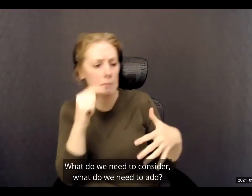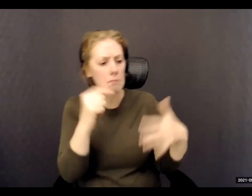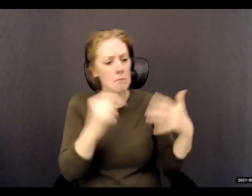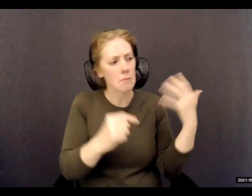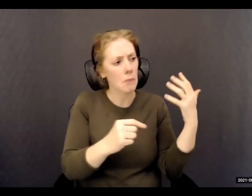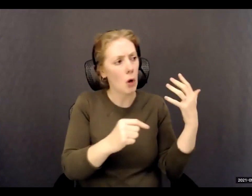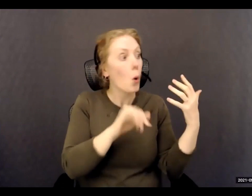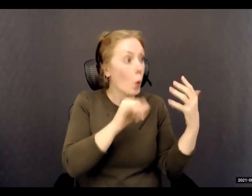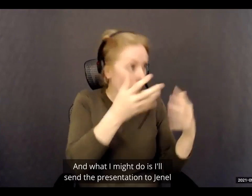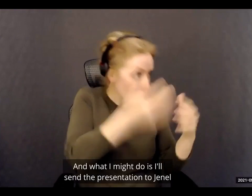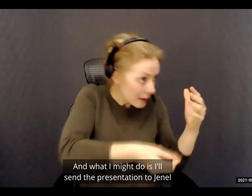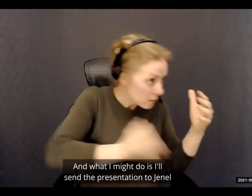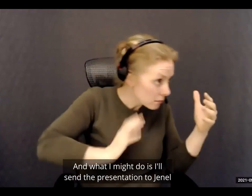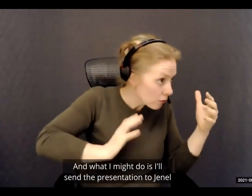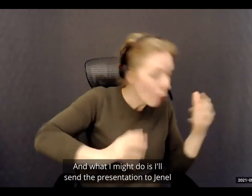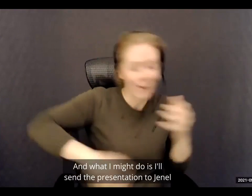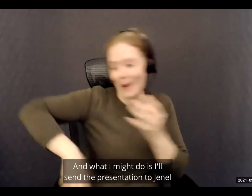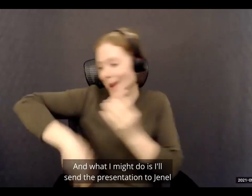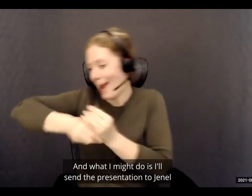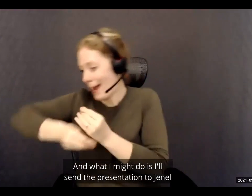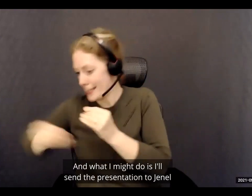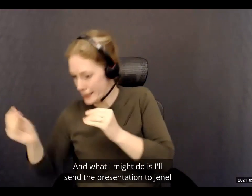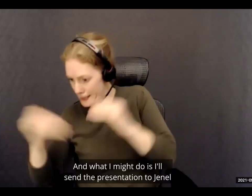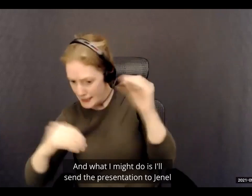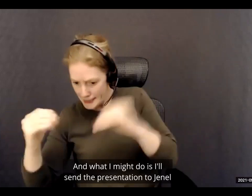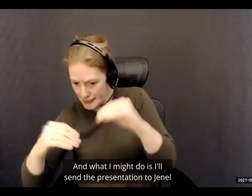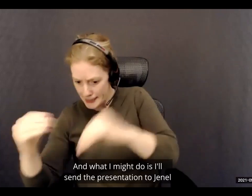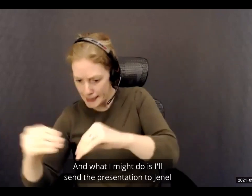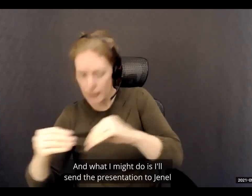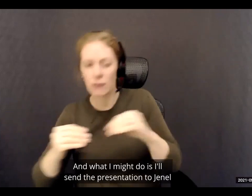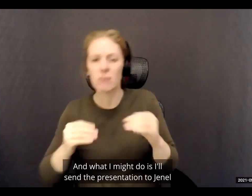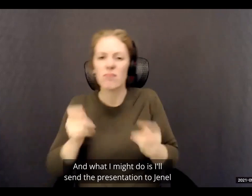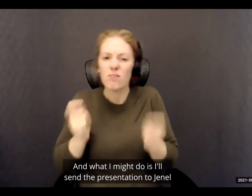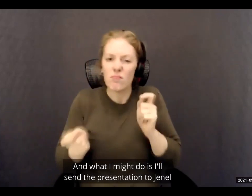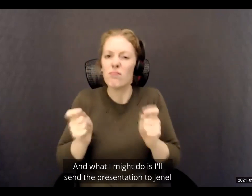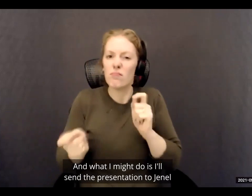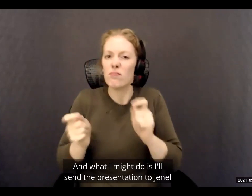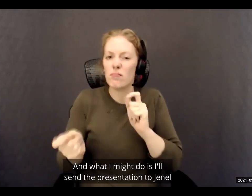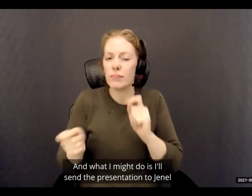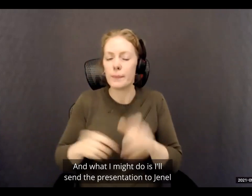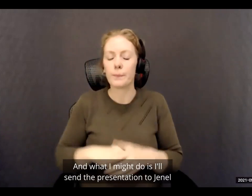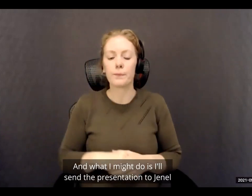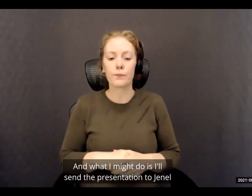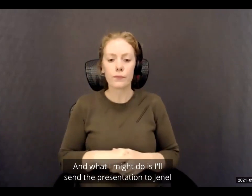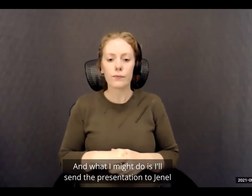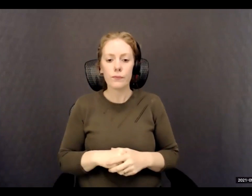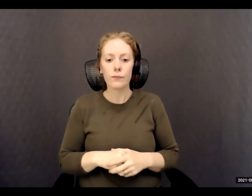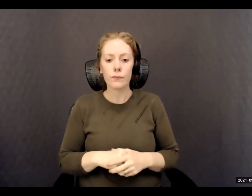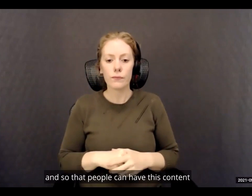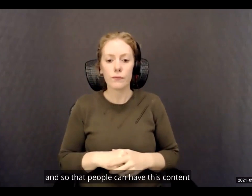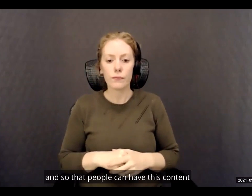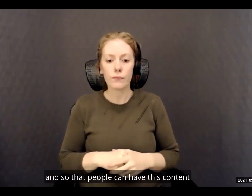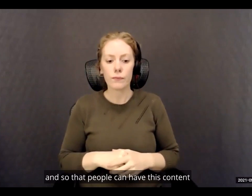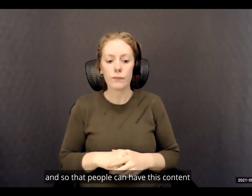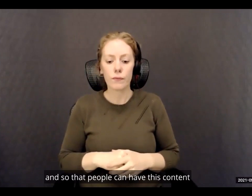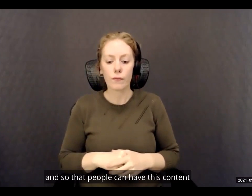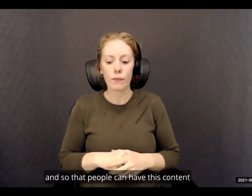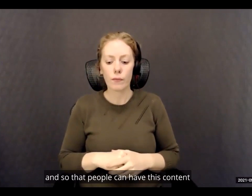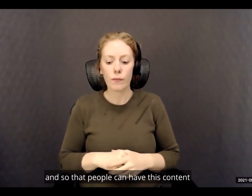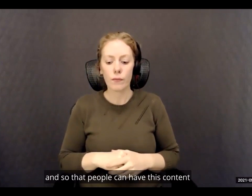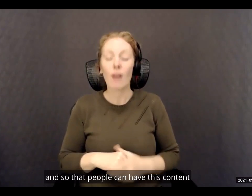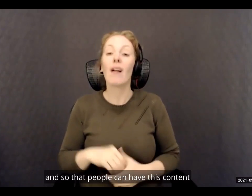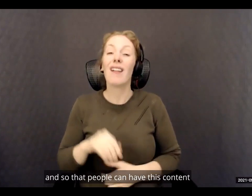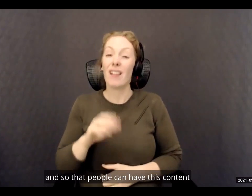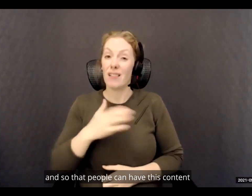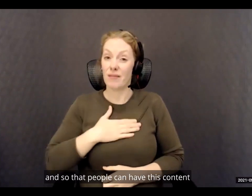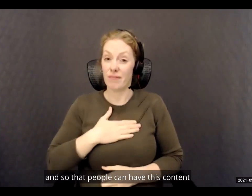add? And what I might do is I'll send the presentation to Janelle and so that